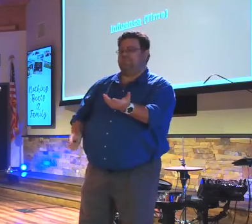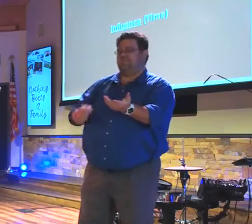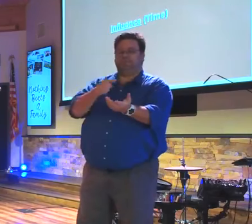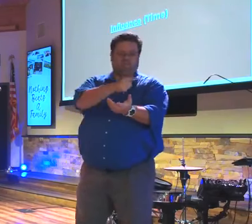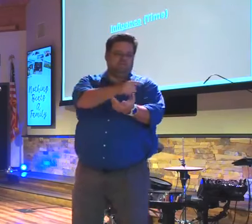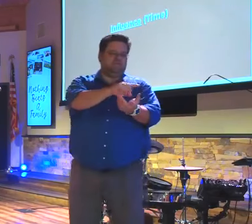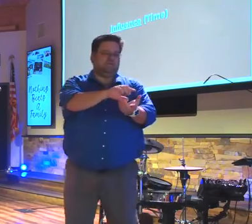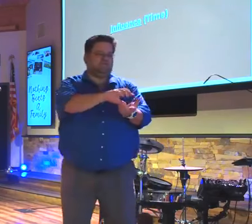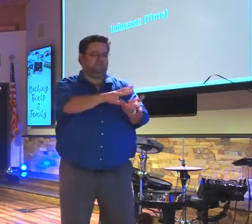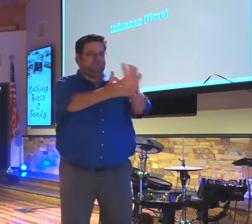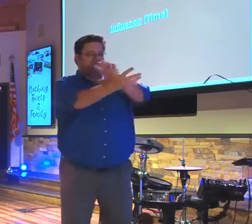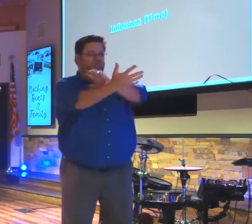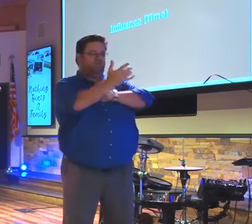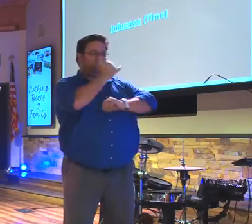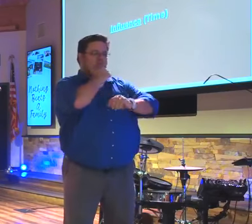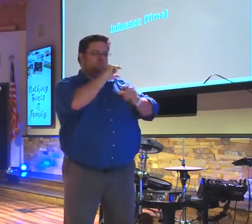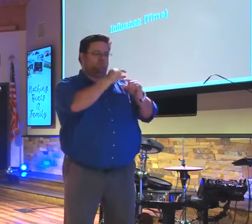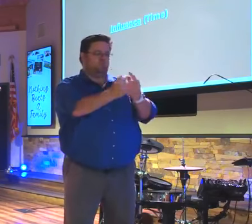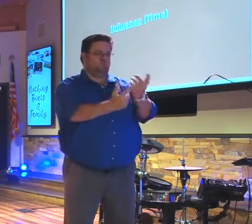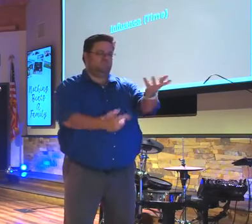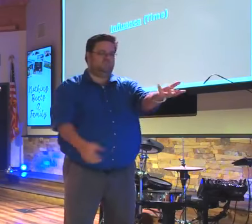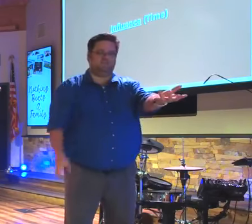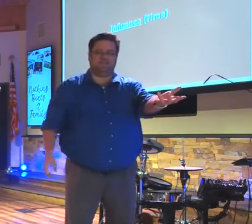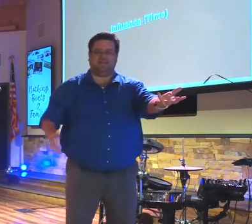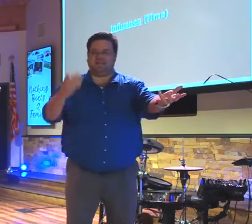wrong crowd. I didn't even know.